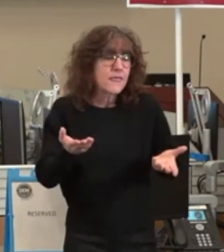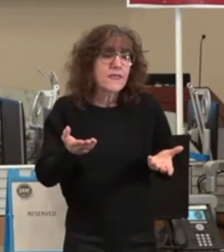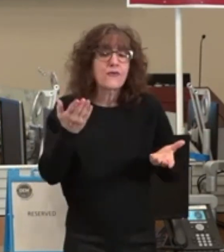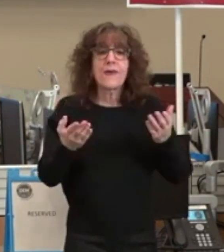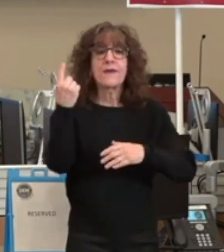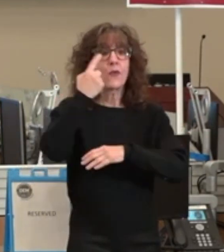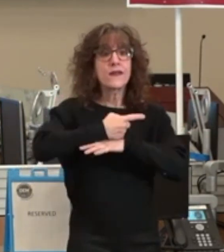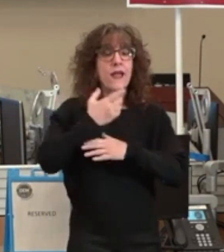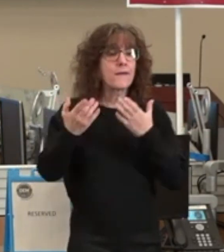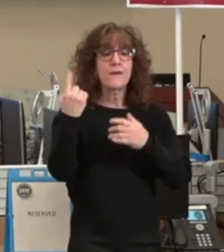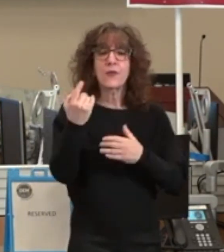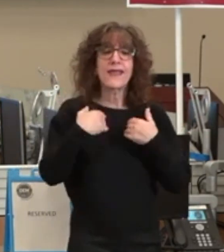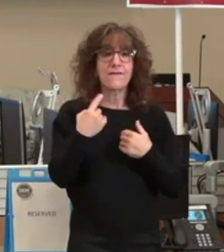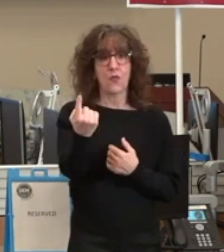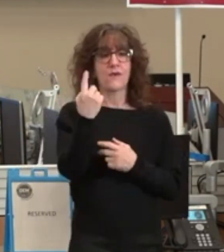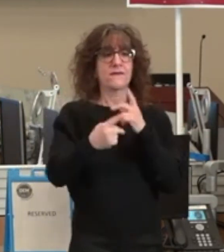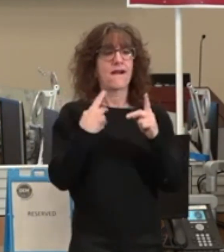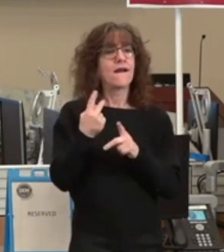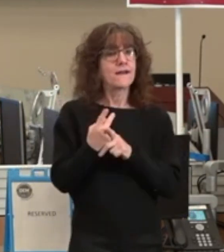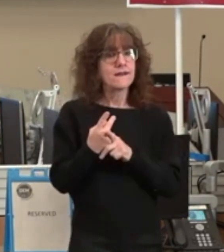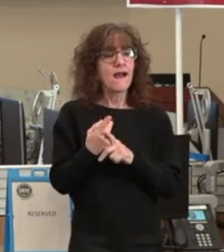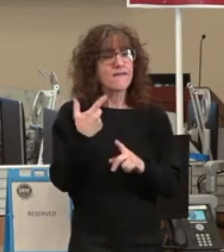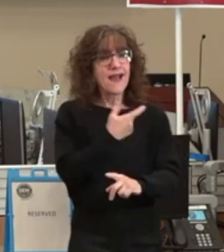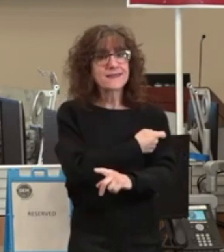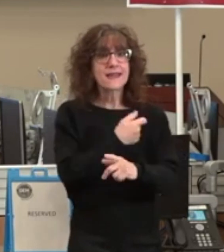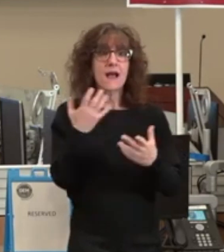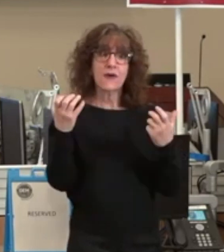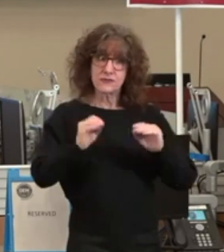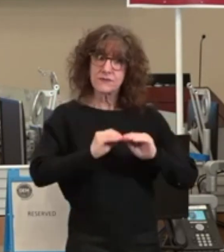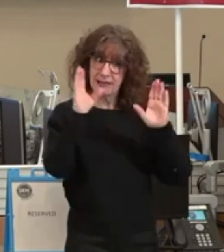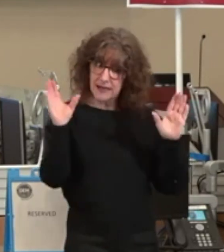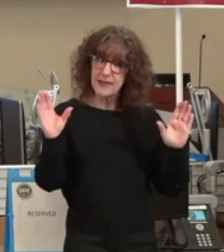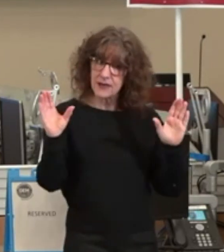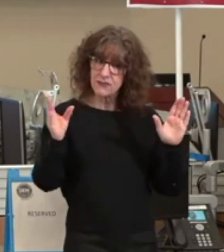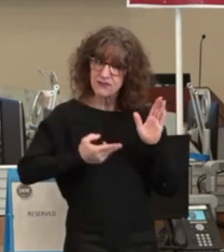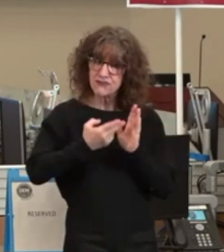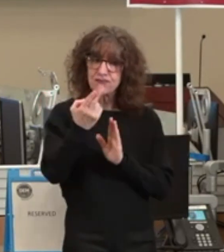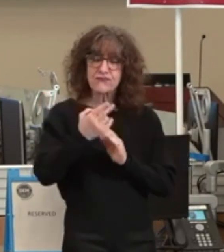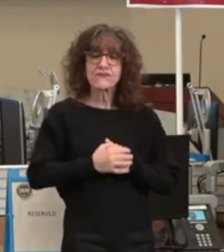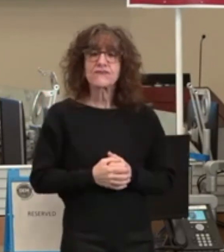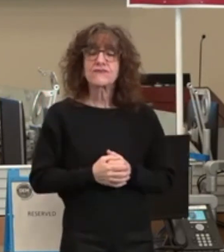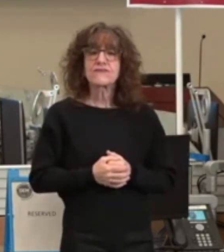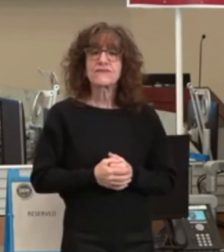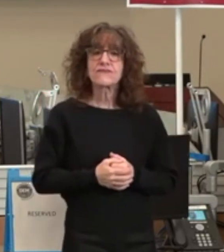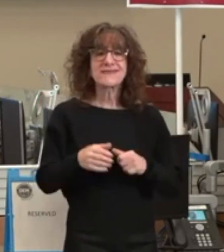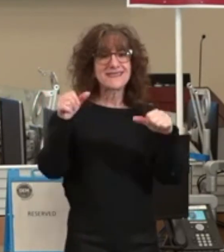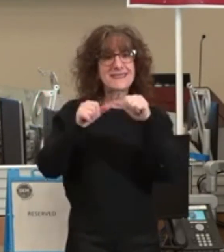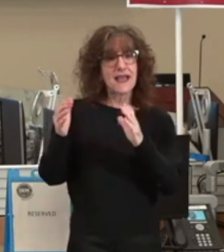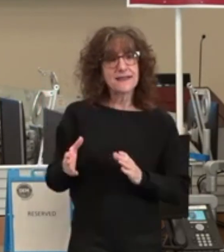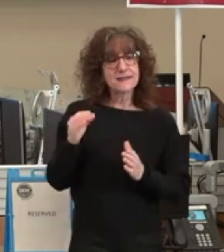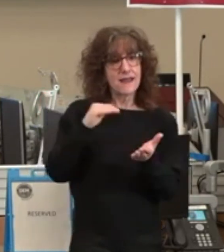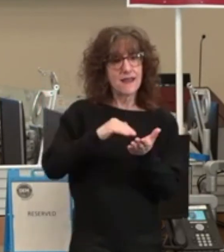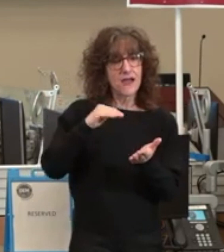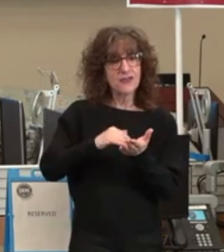day at our clinics, we may only have one brand available. And I want to be clear that the scientists and the